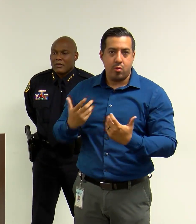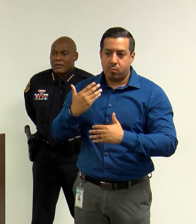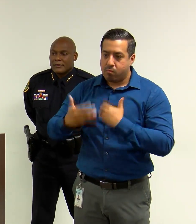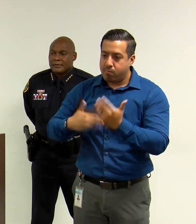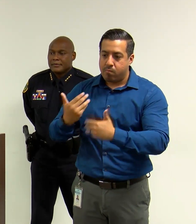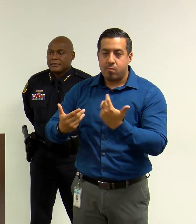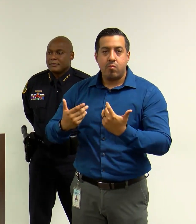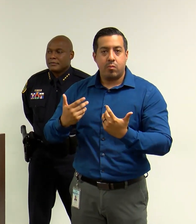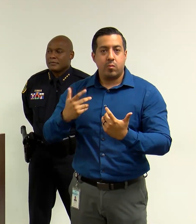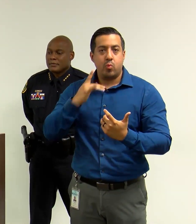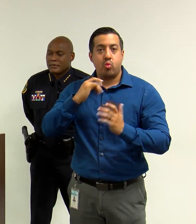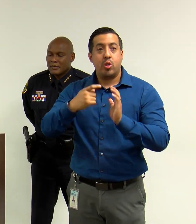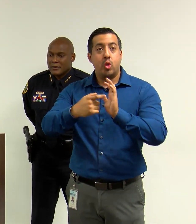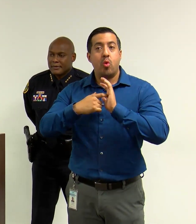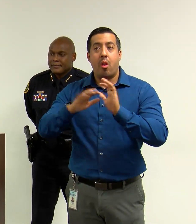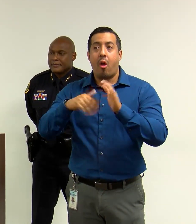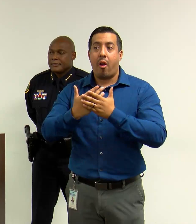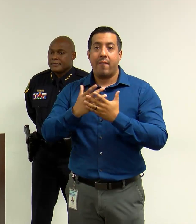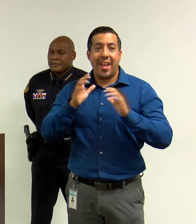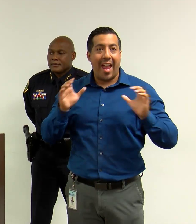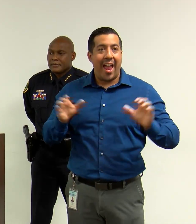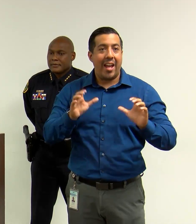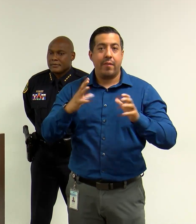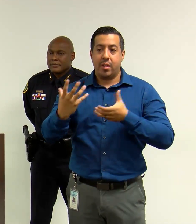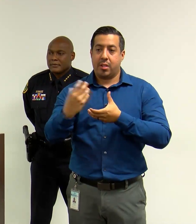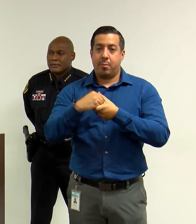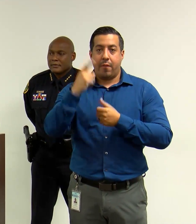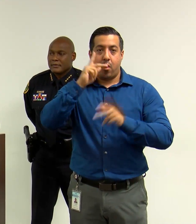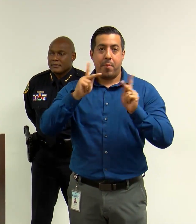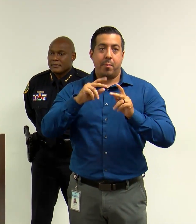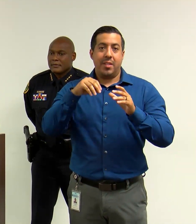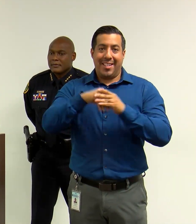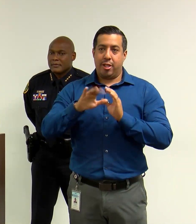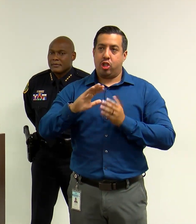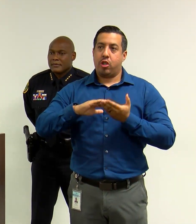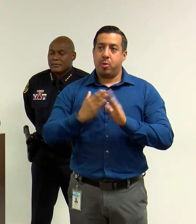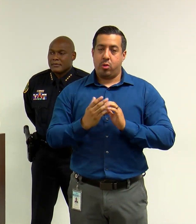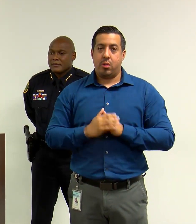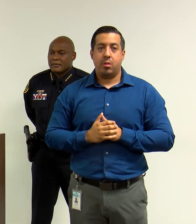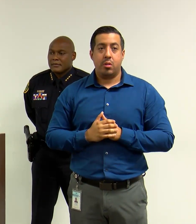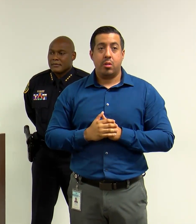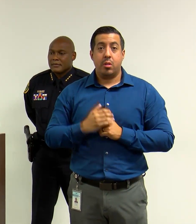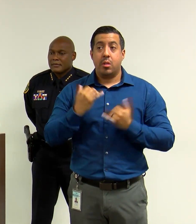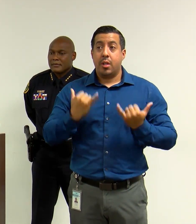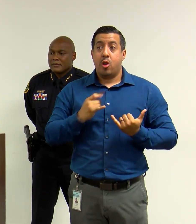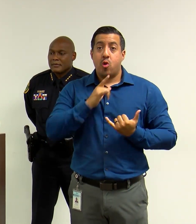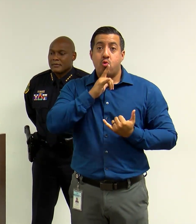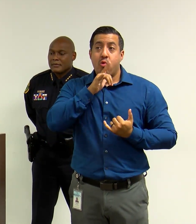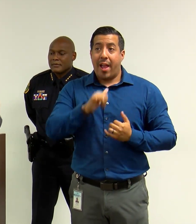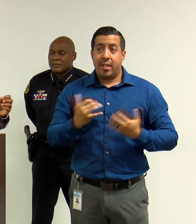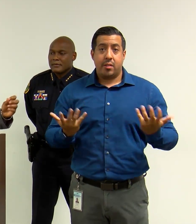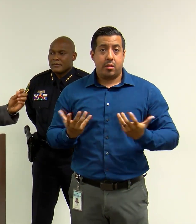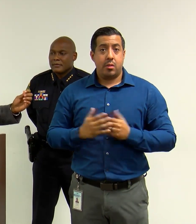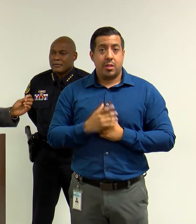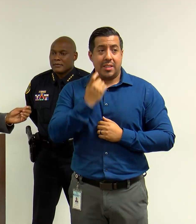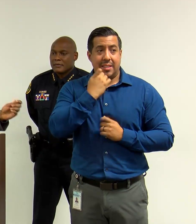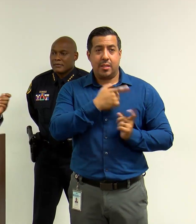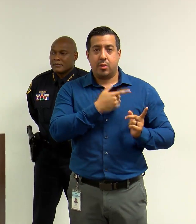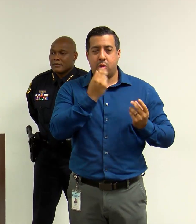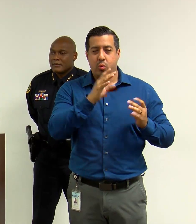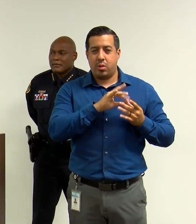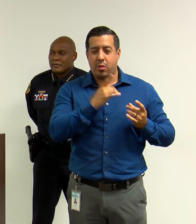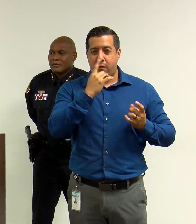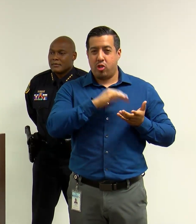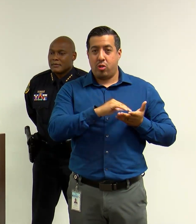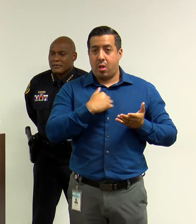also going to require the active engagement of people within our community. Now, the reality is, the chief said he didn't want to use that